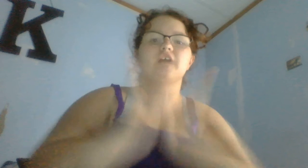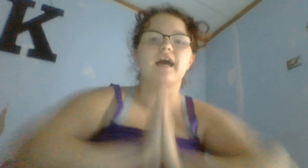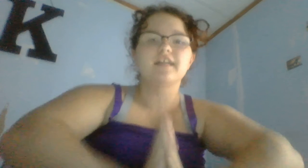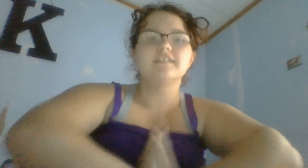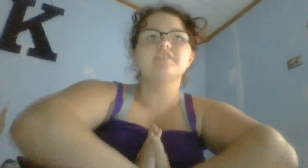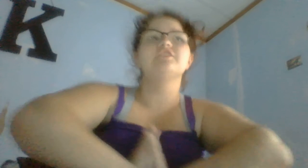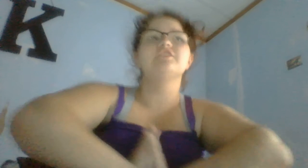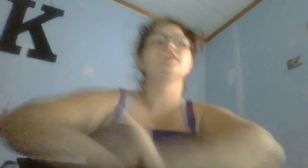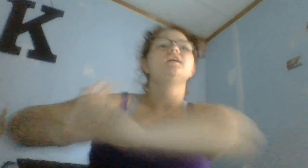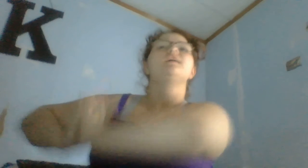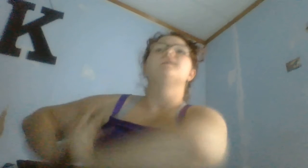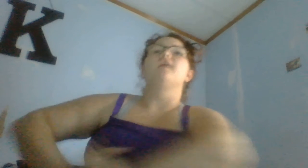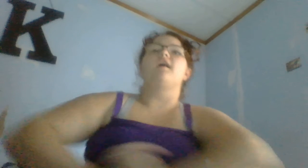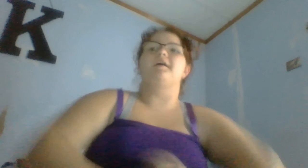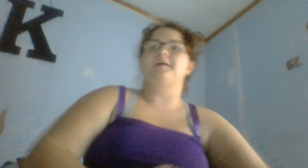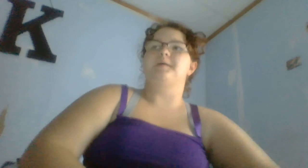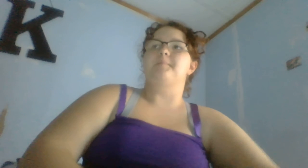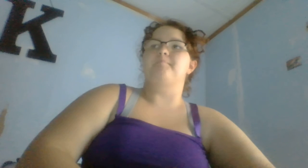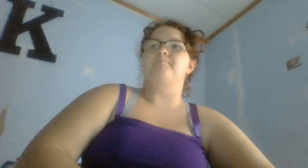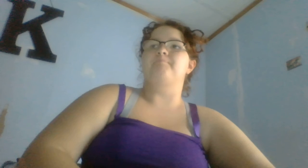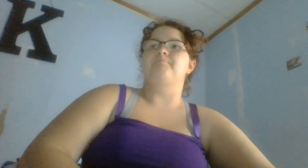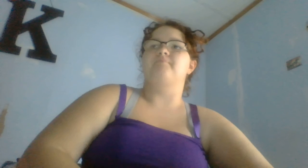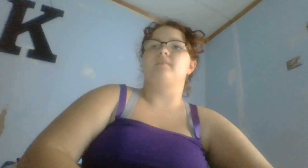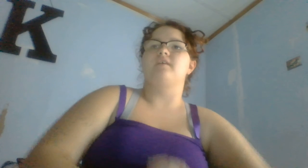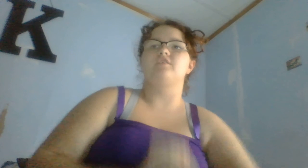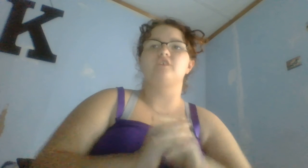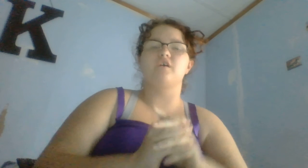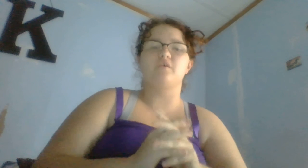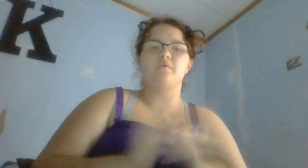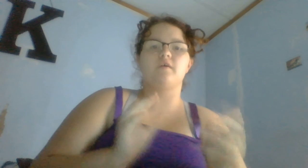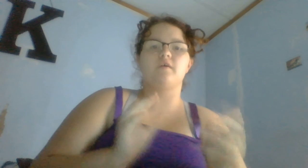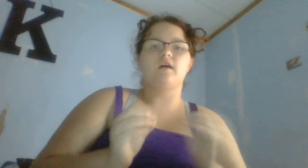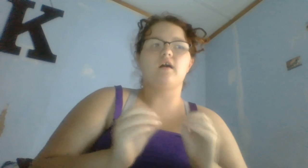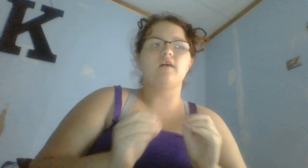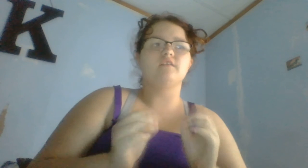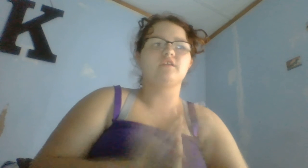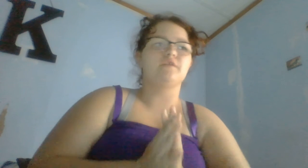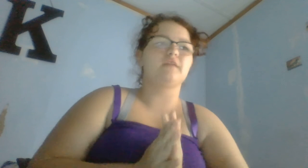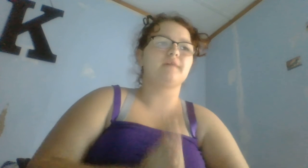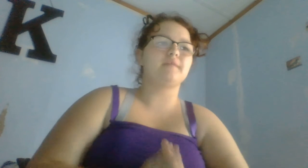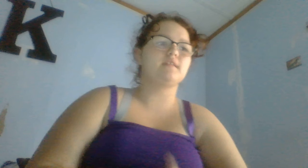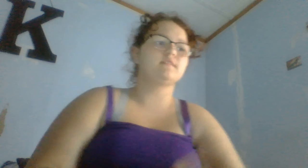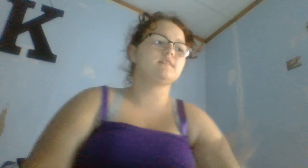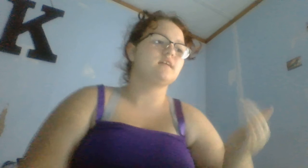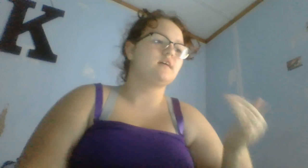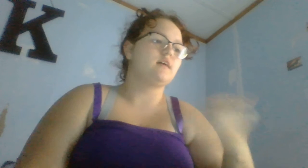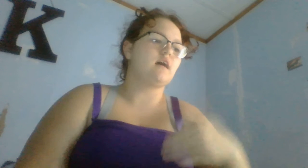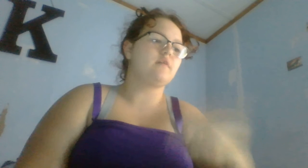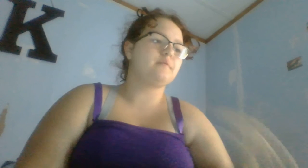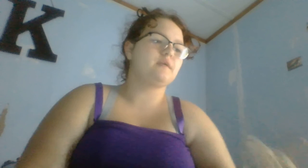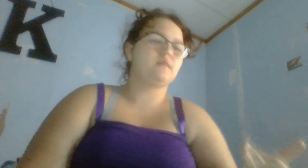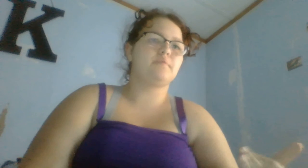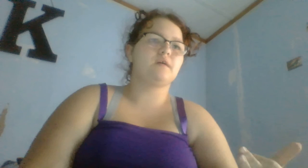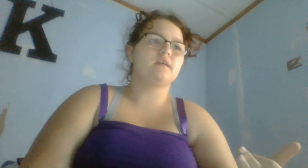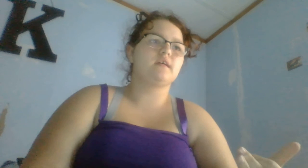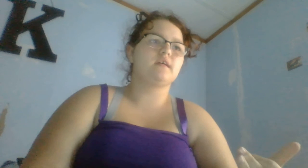challenge um so uh so that means i'll be putting